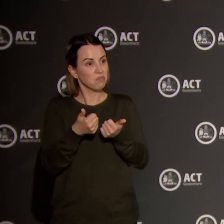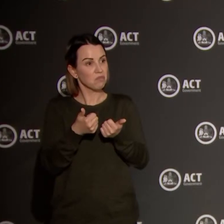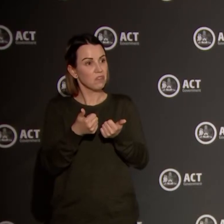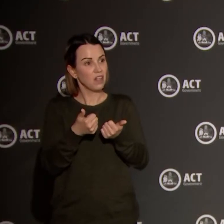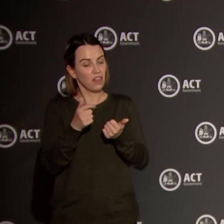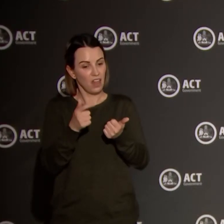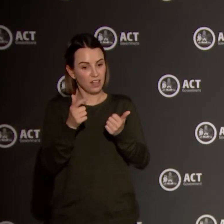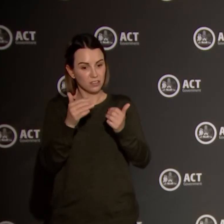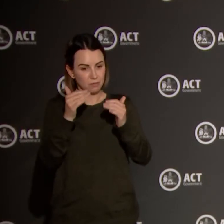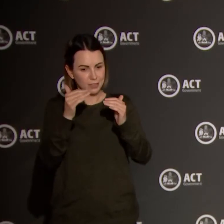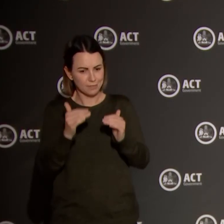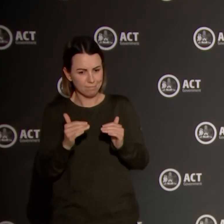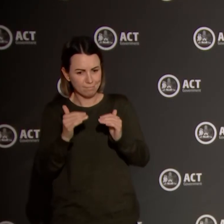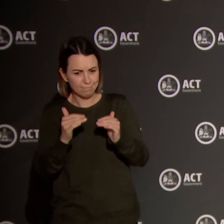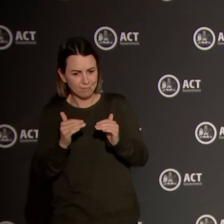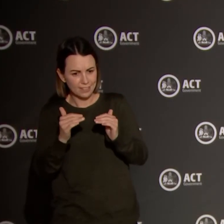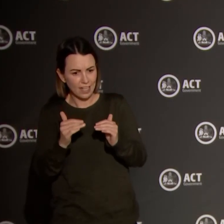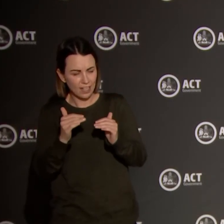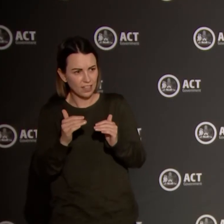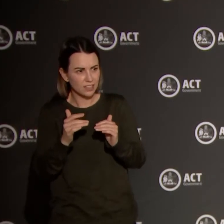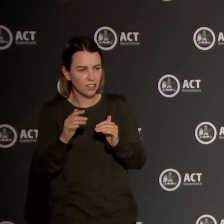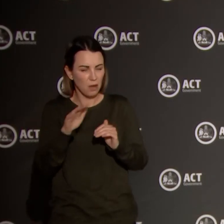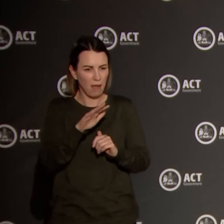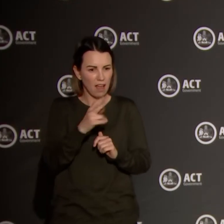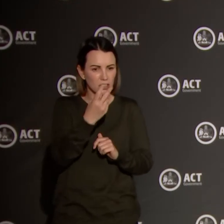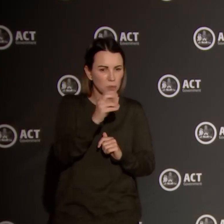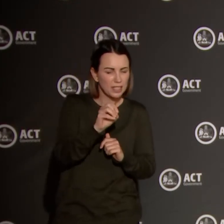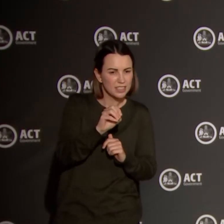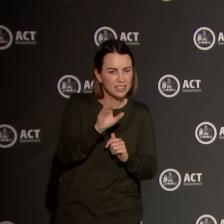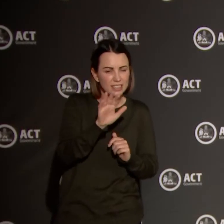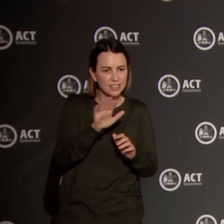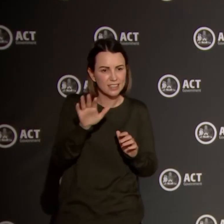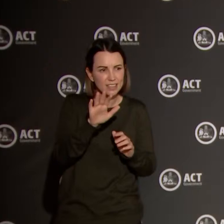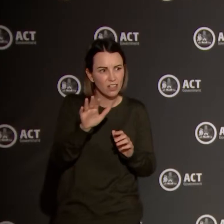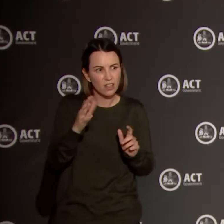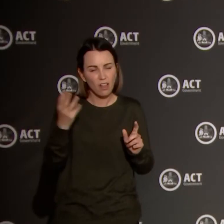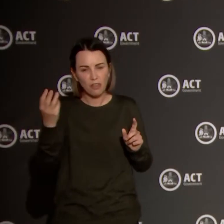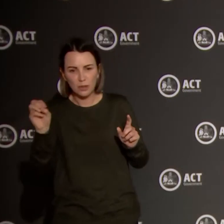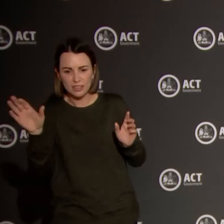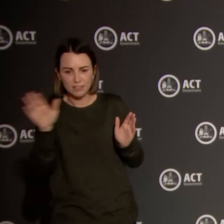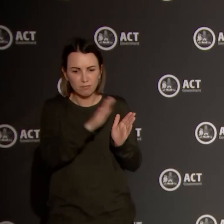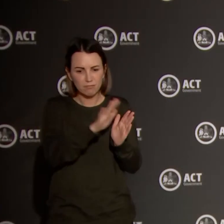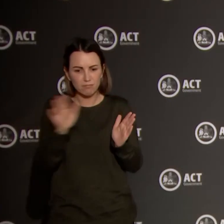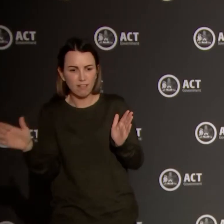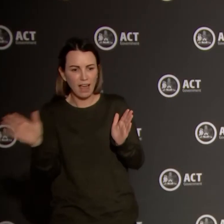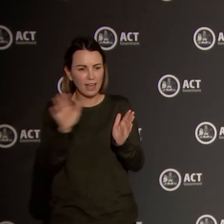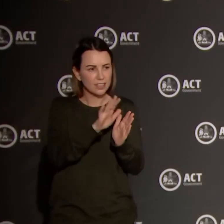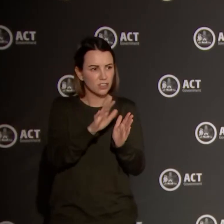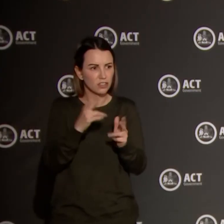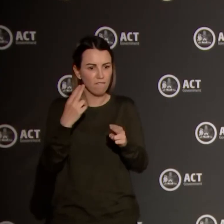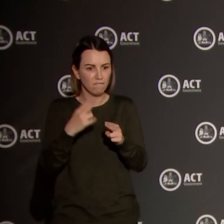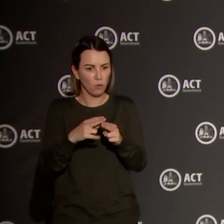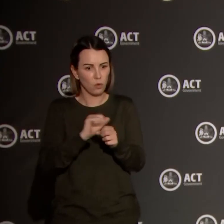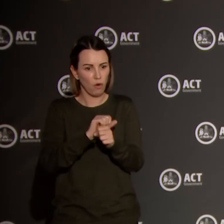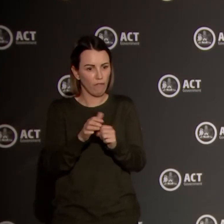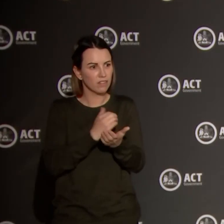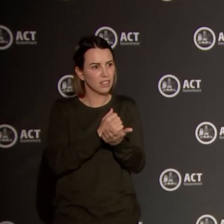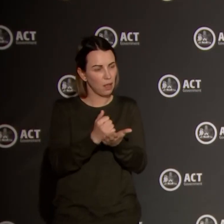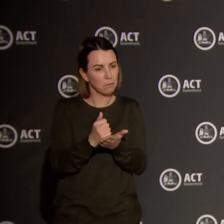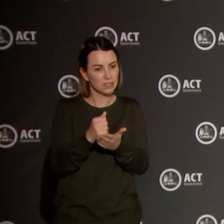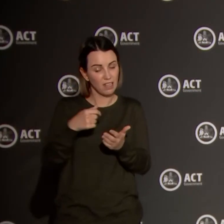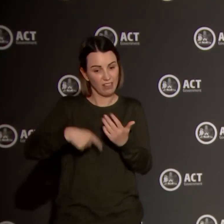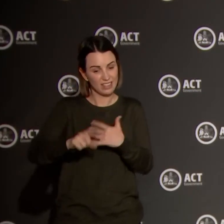come down to that high 20s, low 30s kind of plateau over this